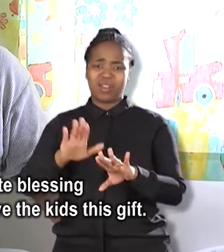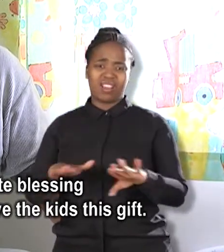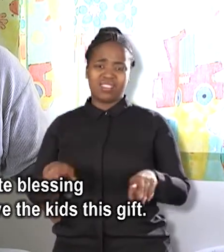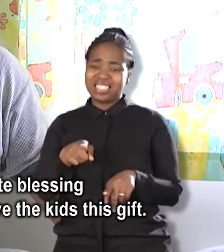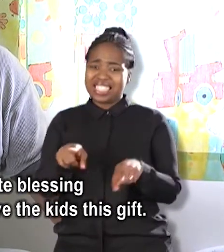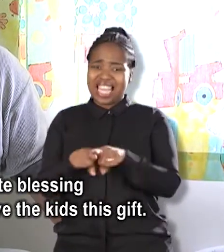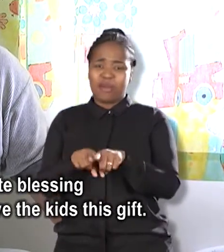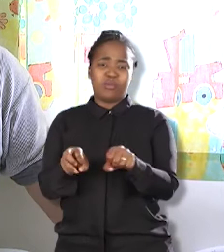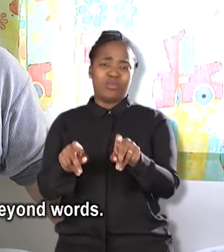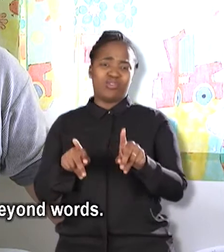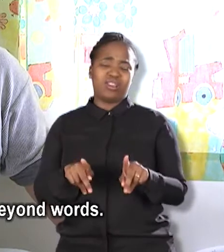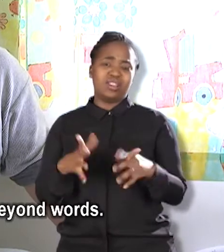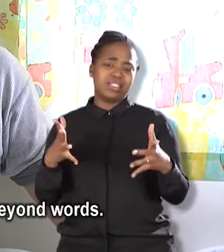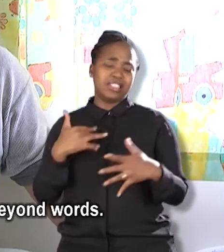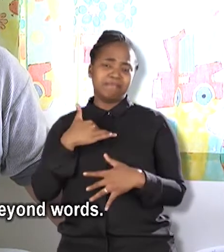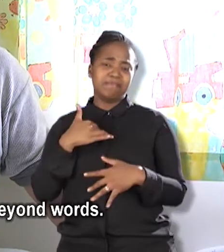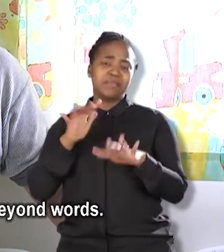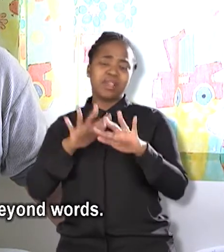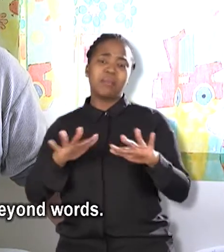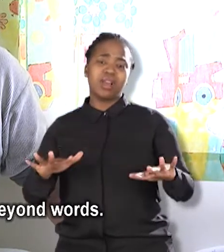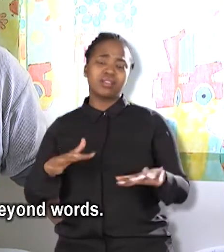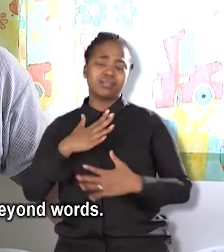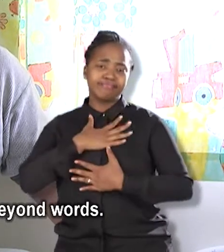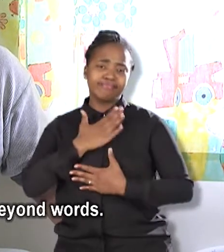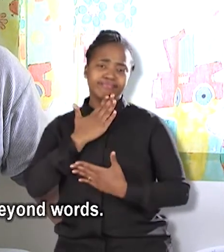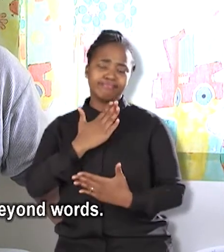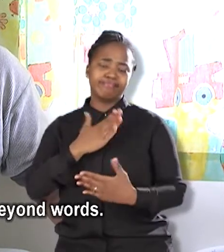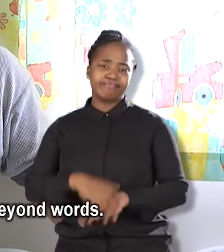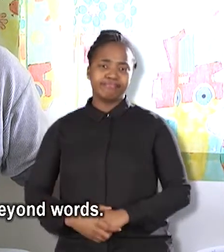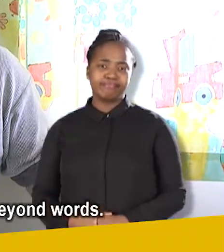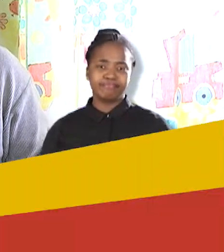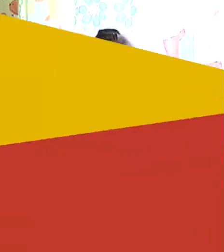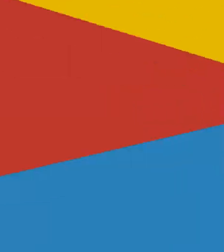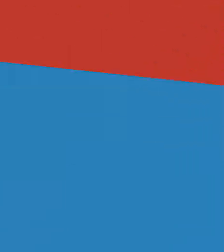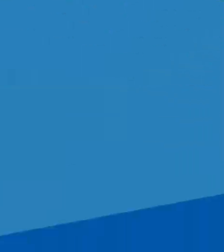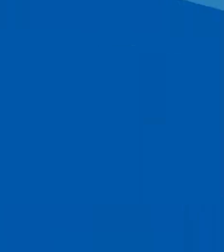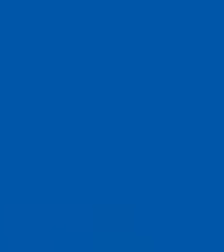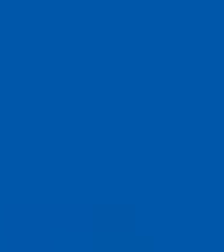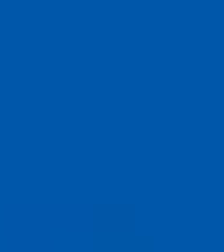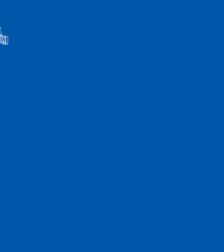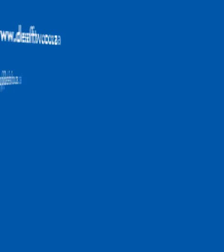this blessing and this gift. So I will say blessed beyond words.